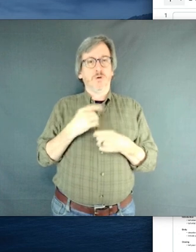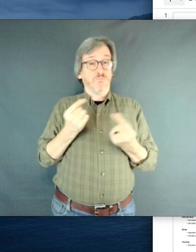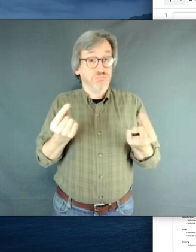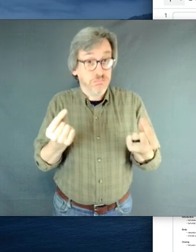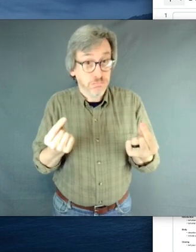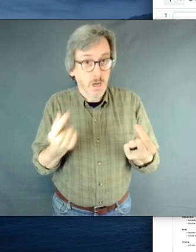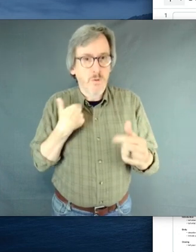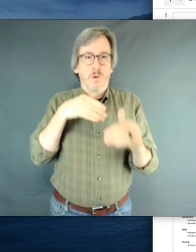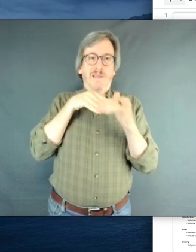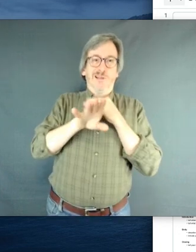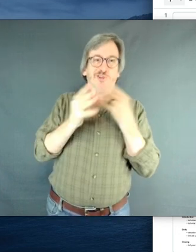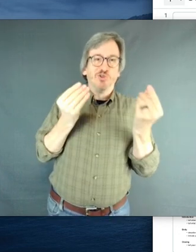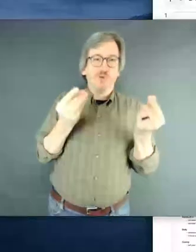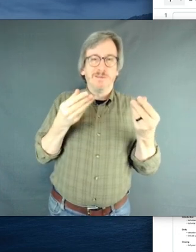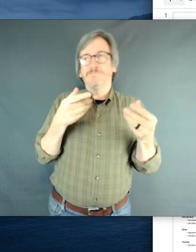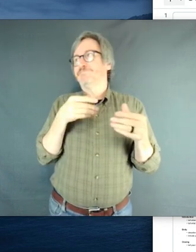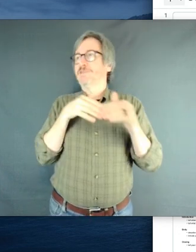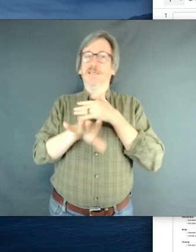So